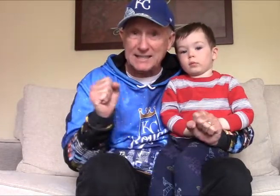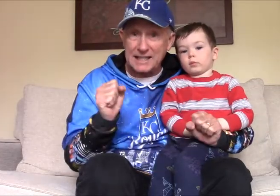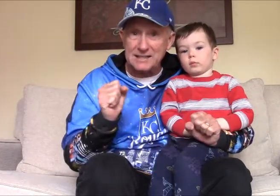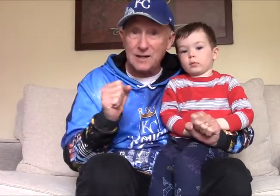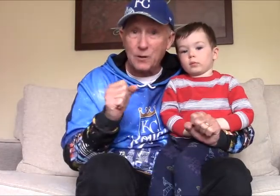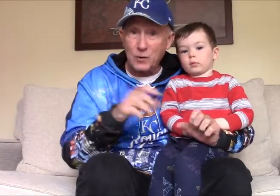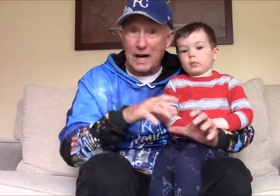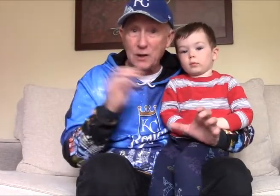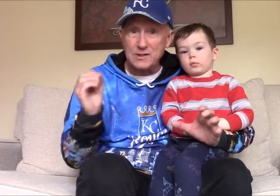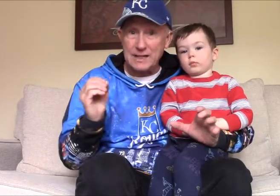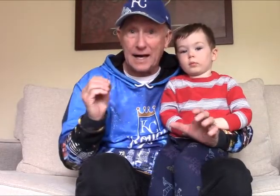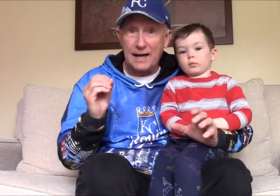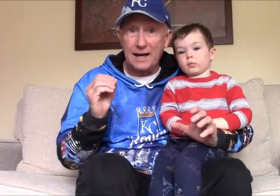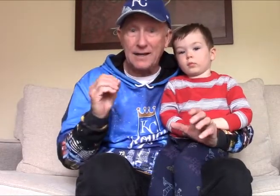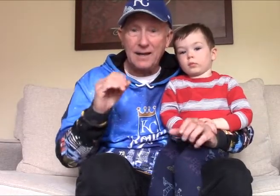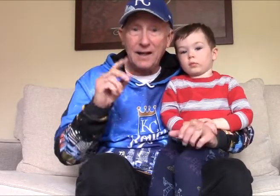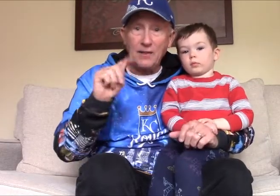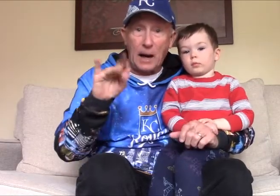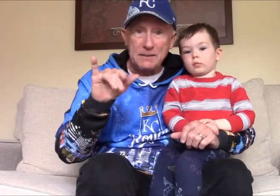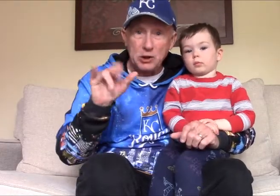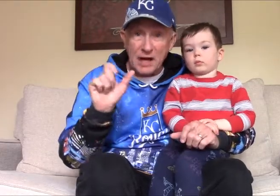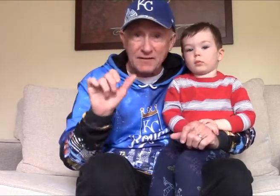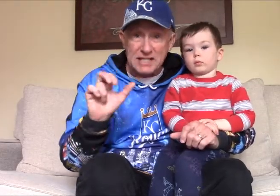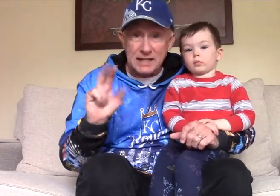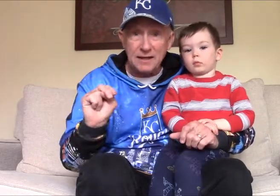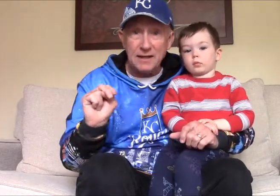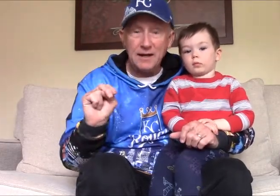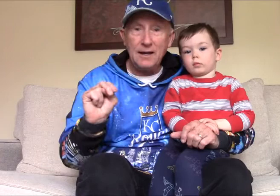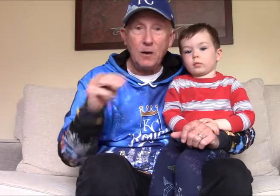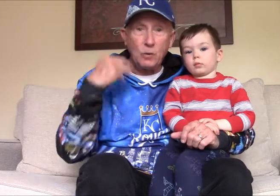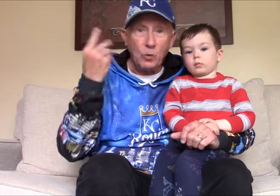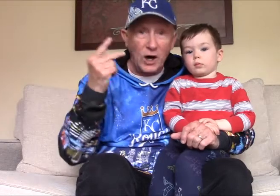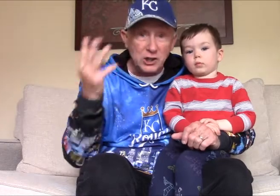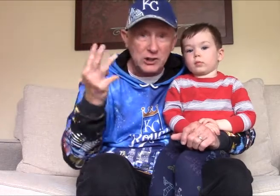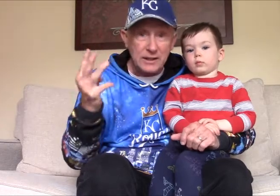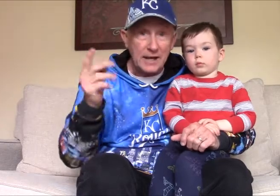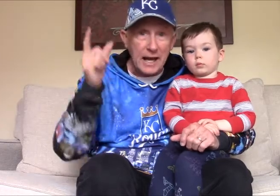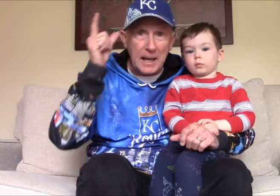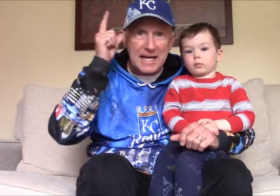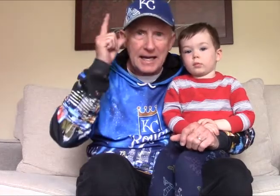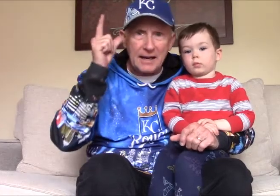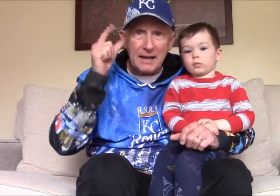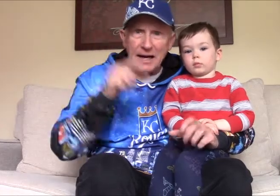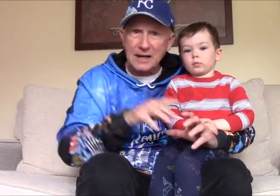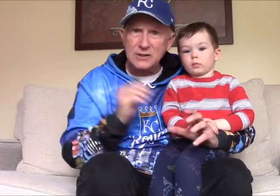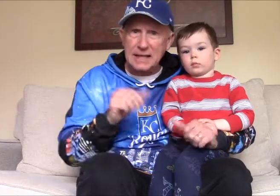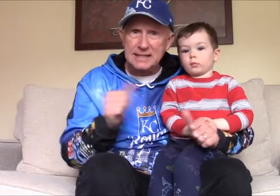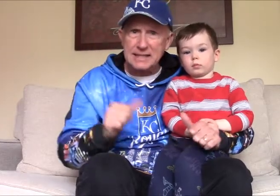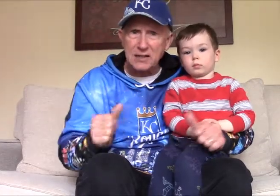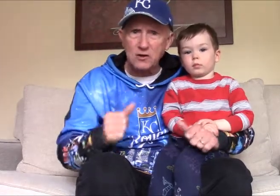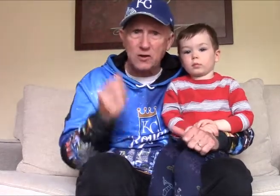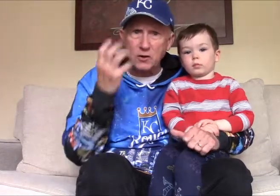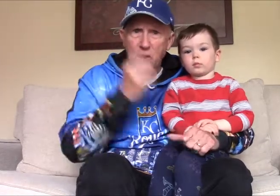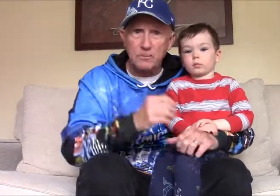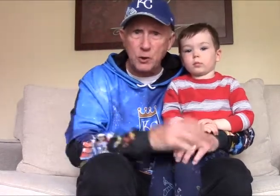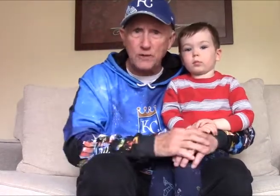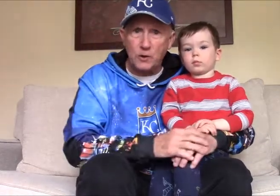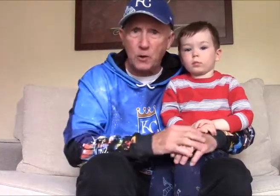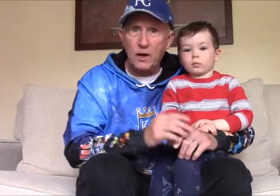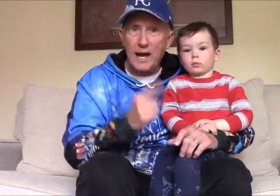president were outside, like Thomas Jefferson, Washington, and Lincoln. Outside statue, they're all beautiful. And